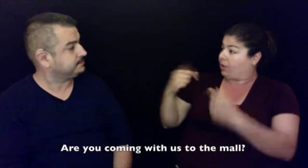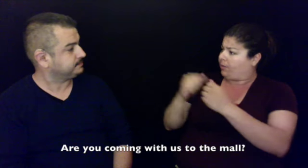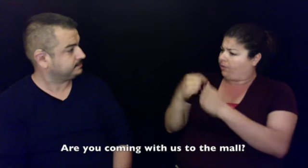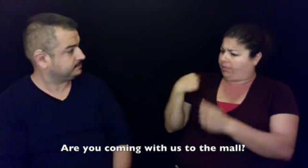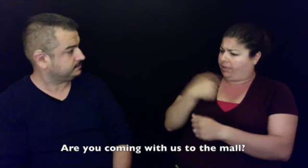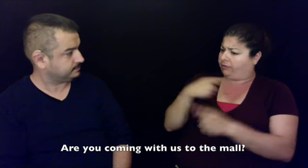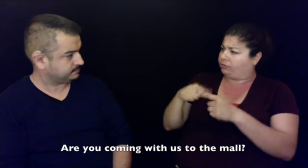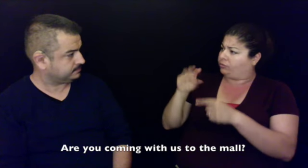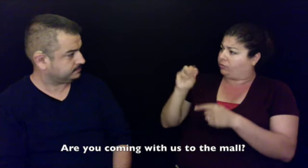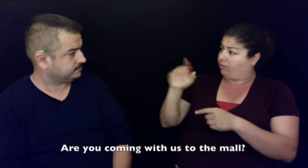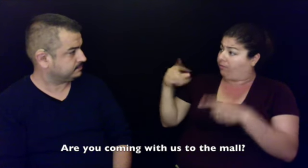Are you coming with us to the mall?